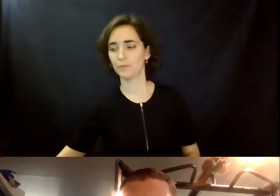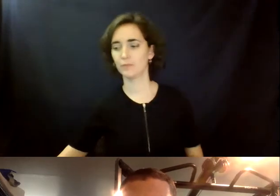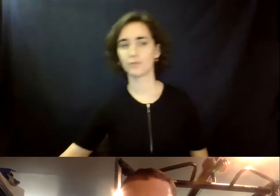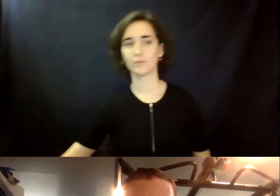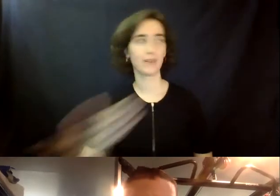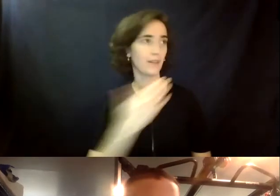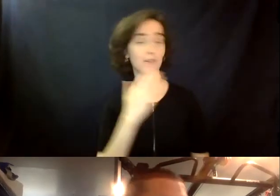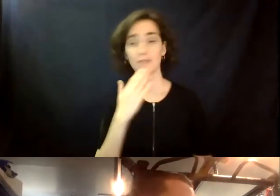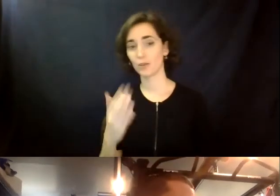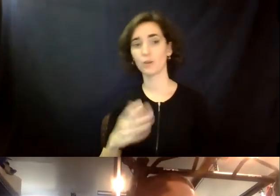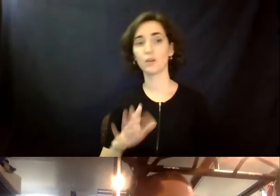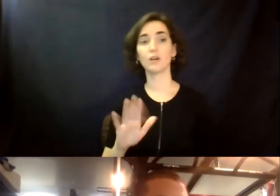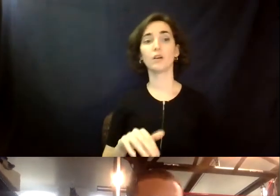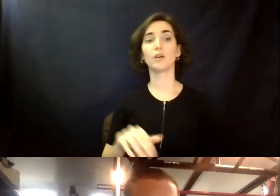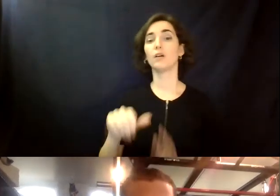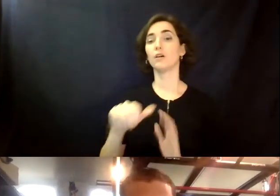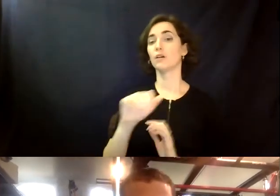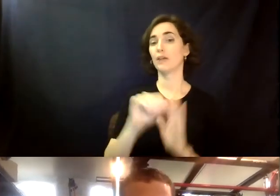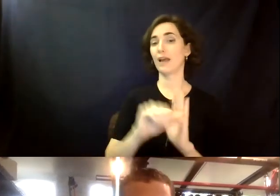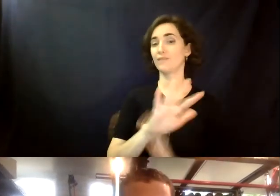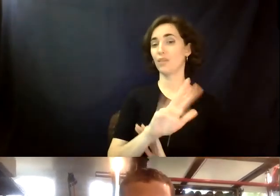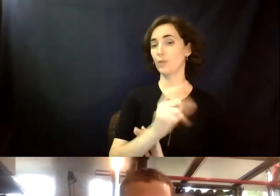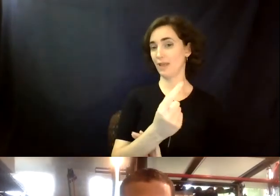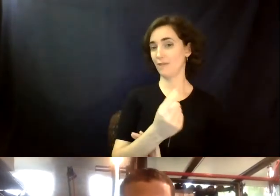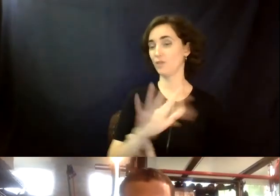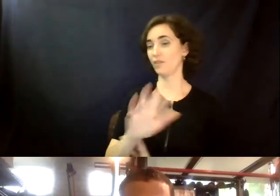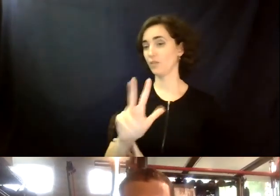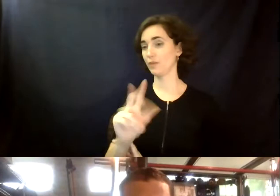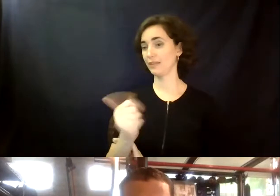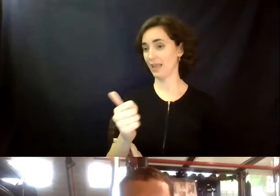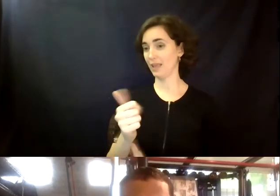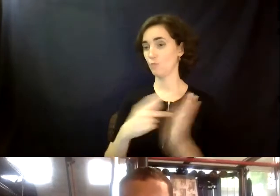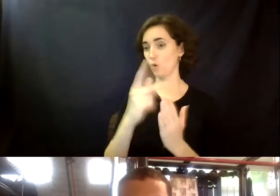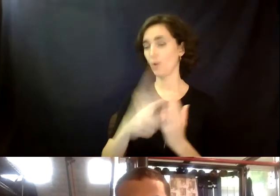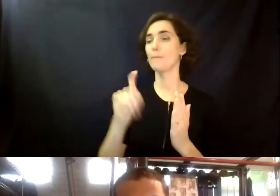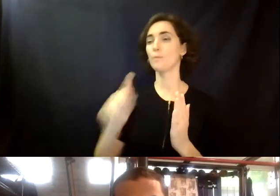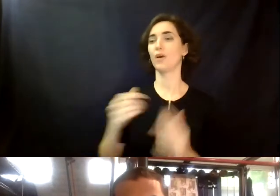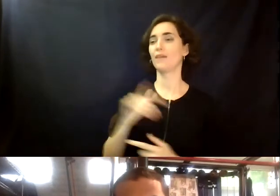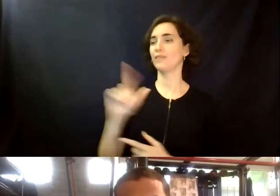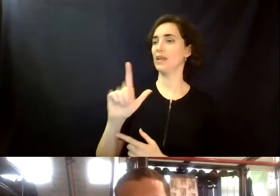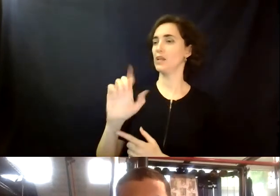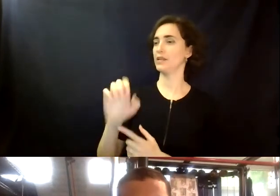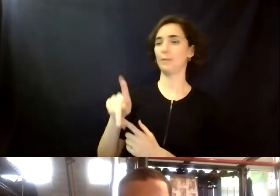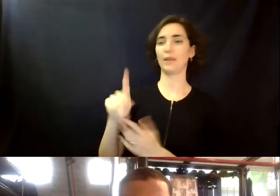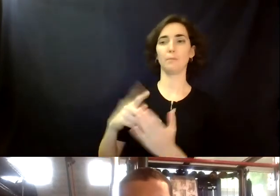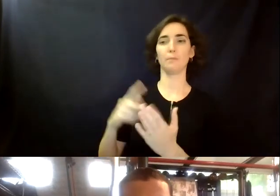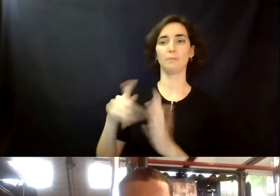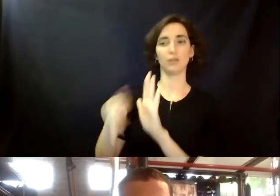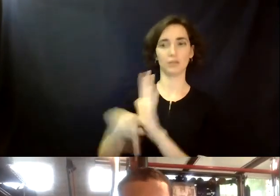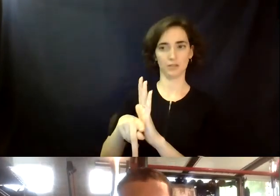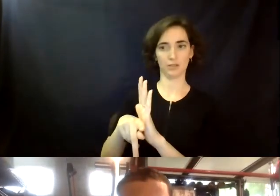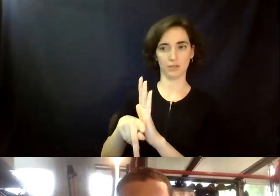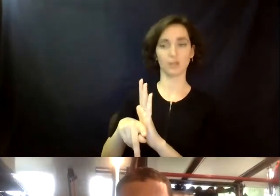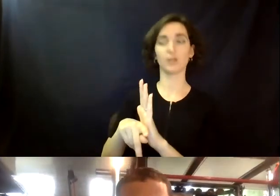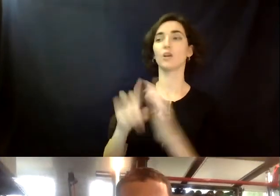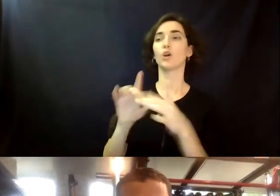With our 5311 and 5310 programs, they are required to have an LEP policy where they coordinate with their local